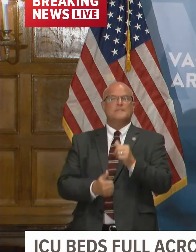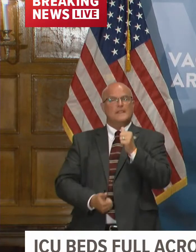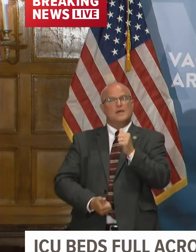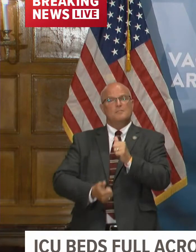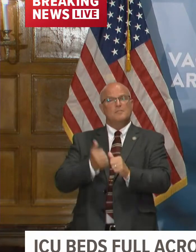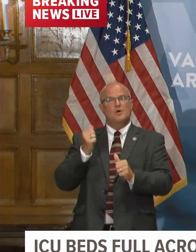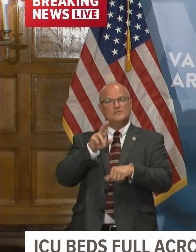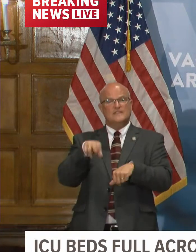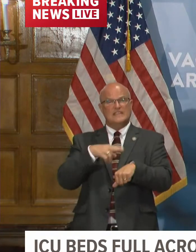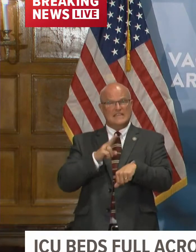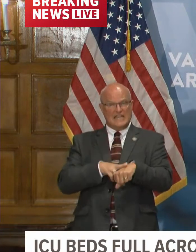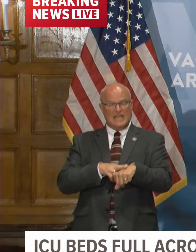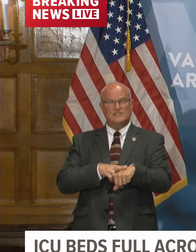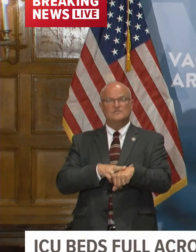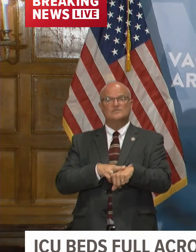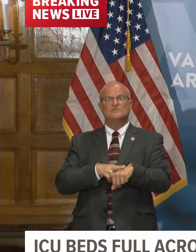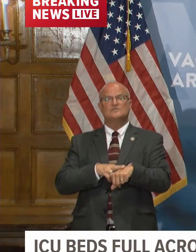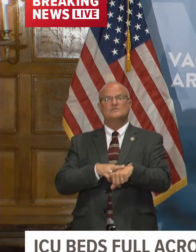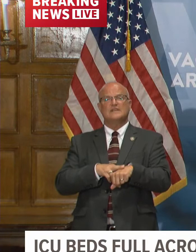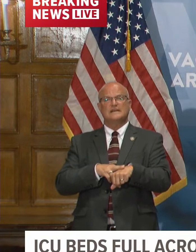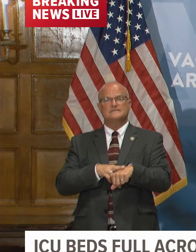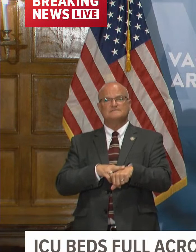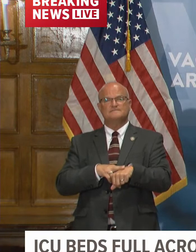the national